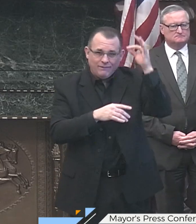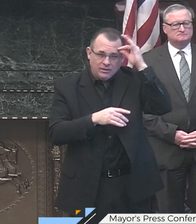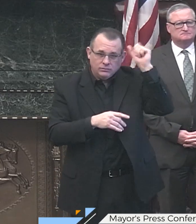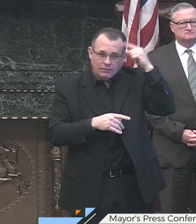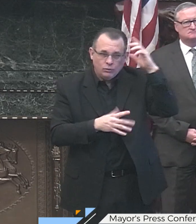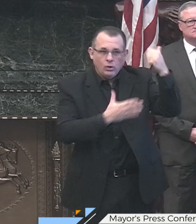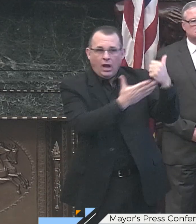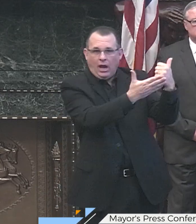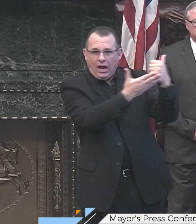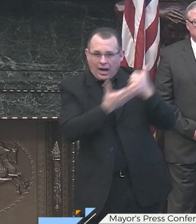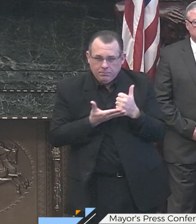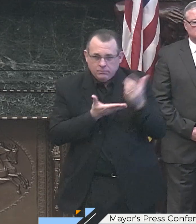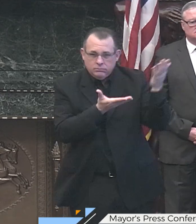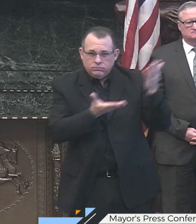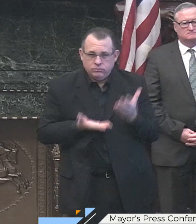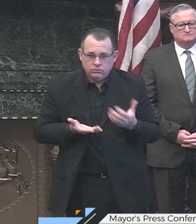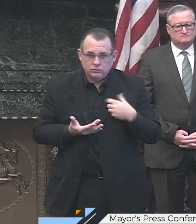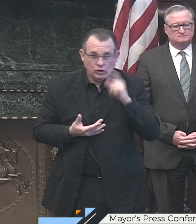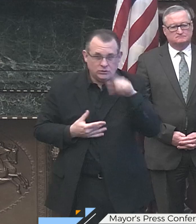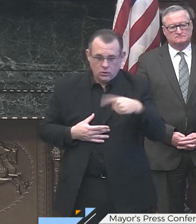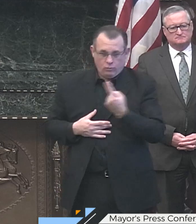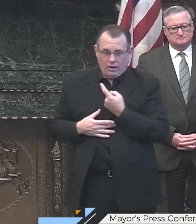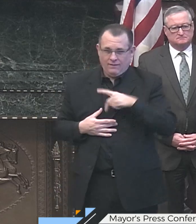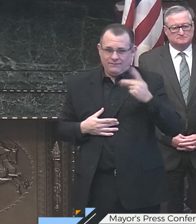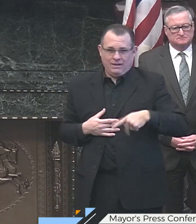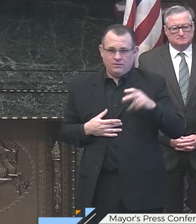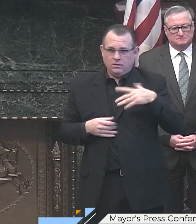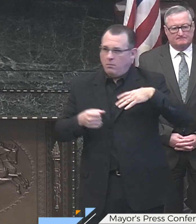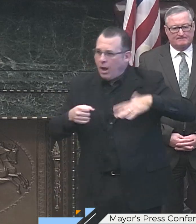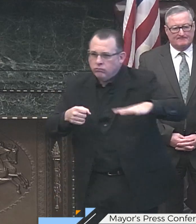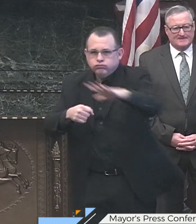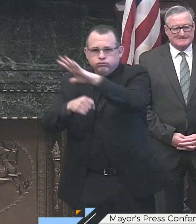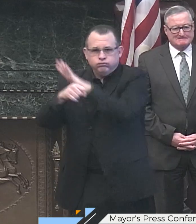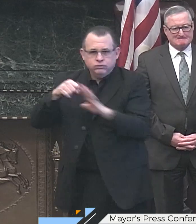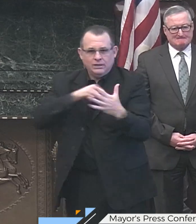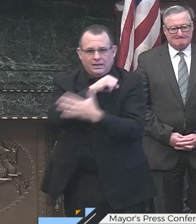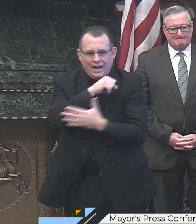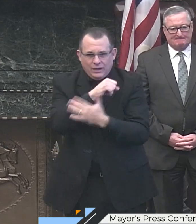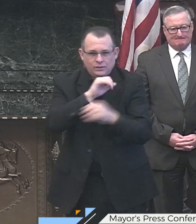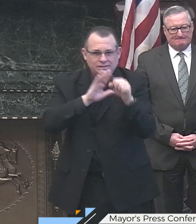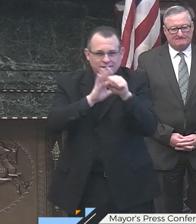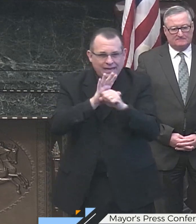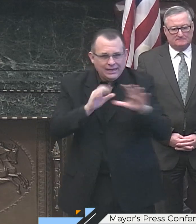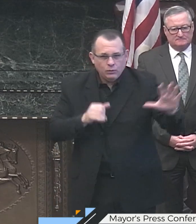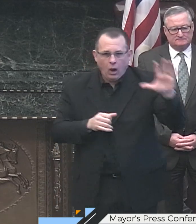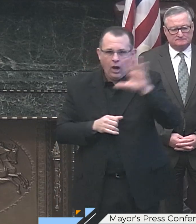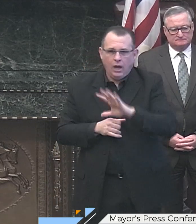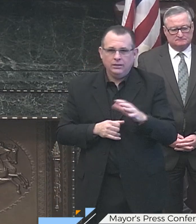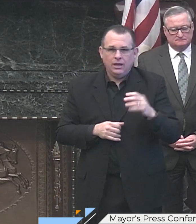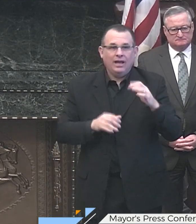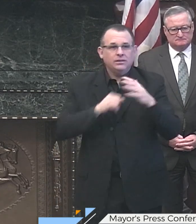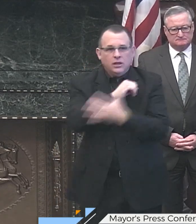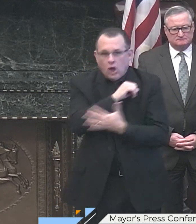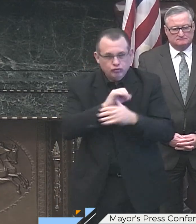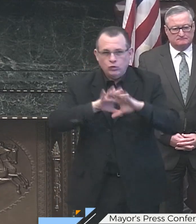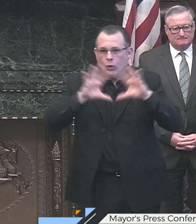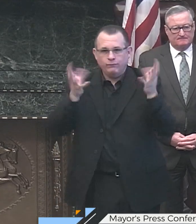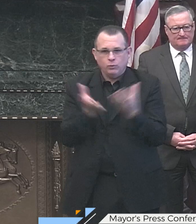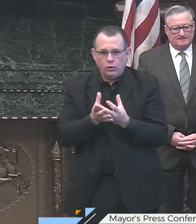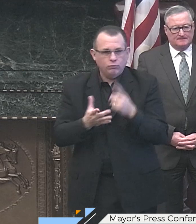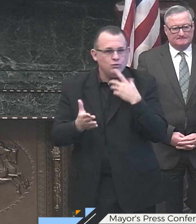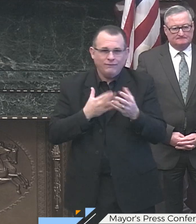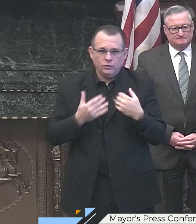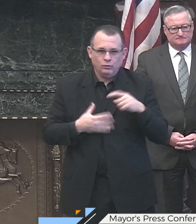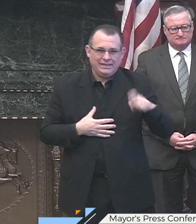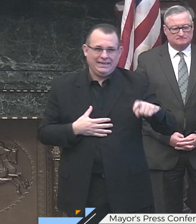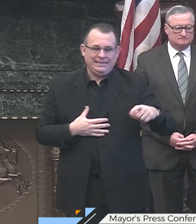but our surrounding counties, the rest of the state, and the rest of the country the resources we need. I had a conversation